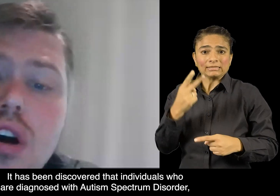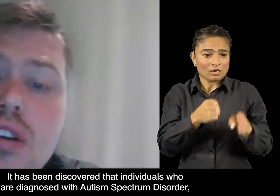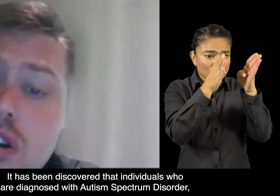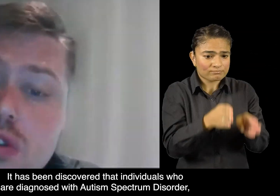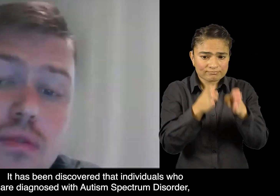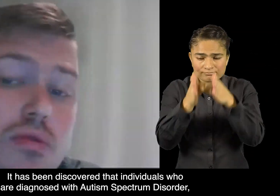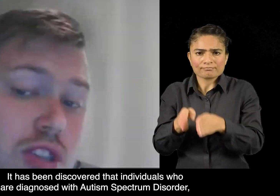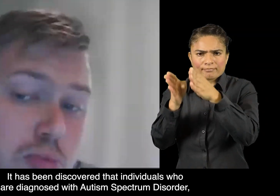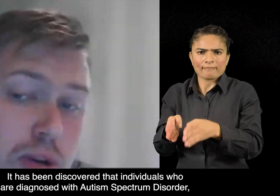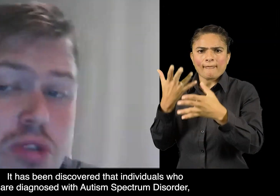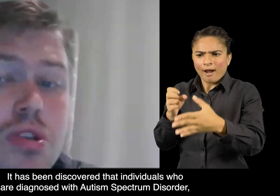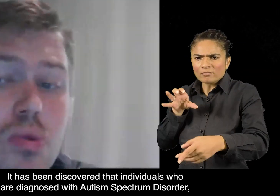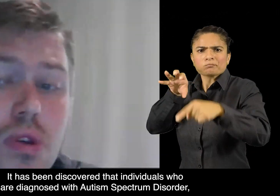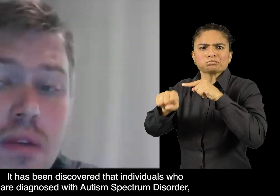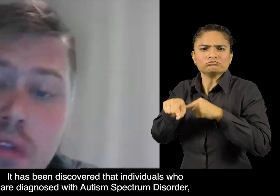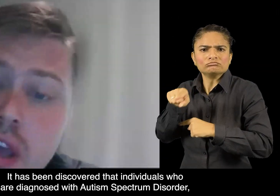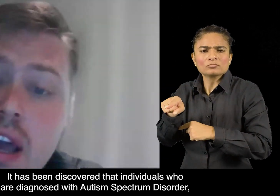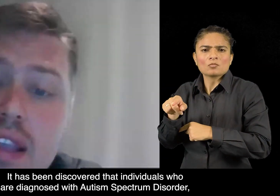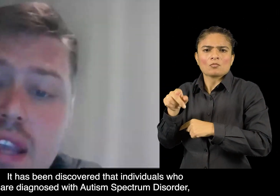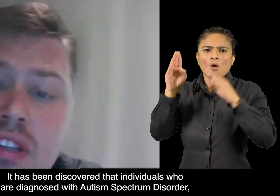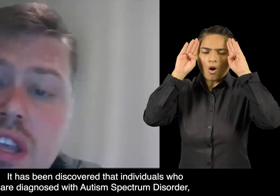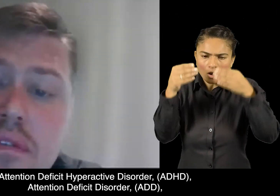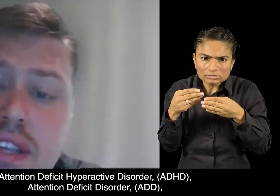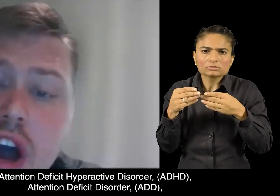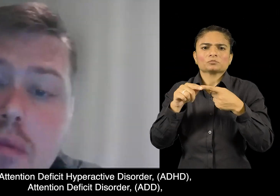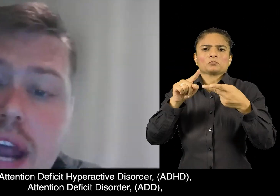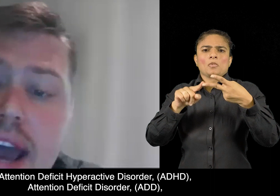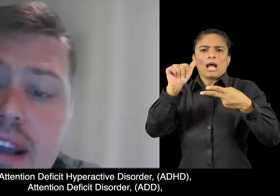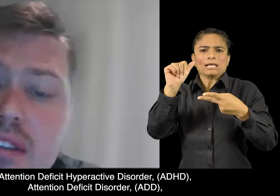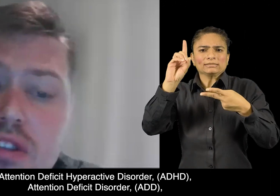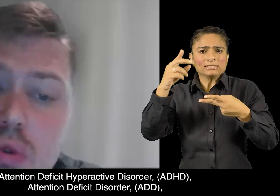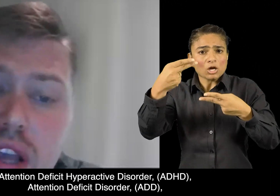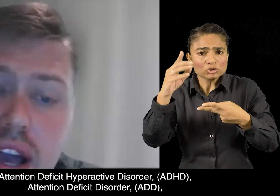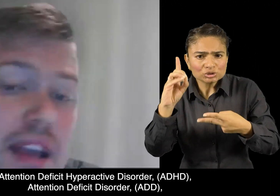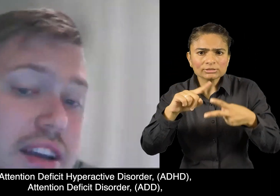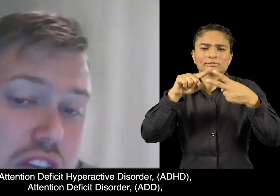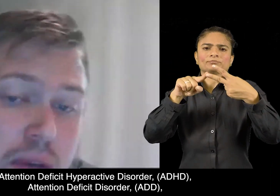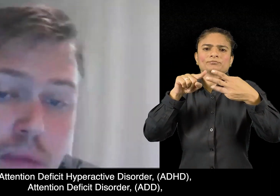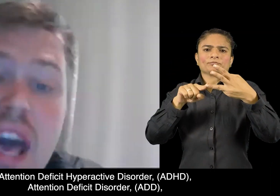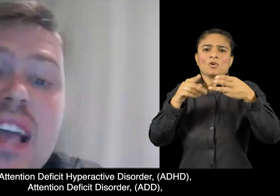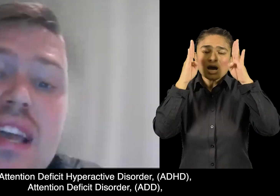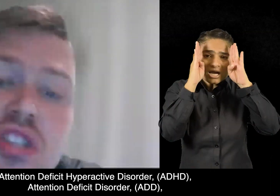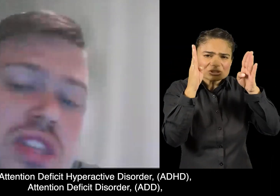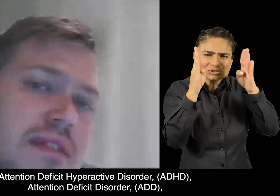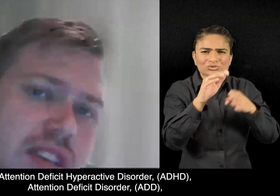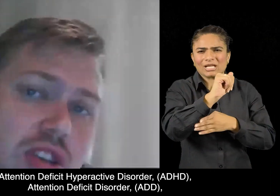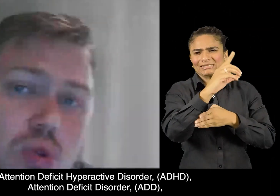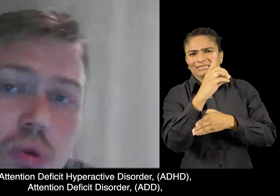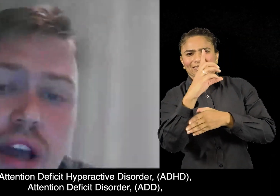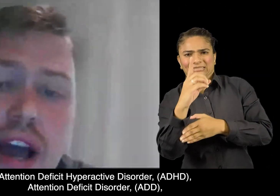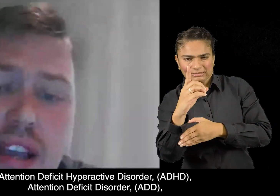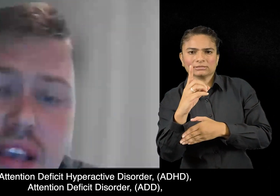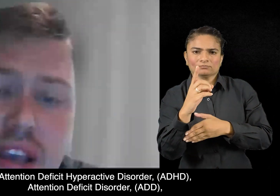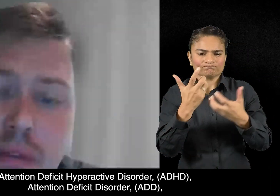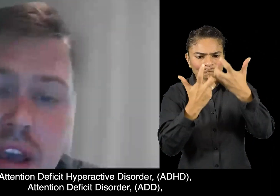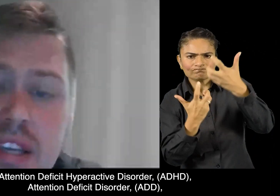are diagnosed with autism spectrum disorder, attention deficit hyperactive disorder, ADHD, attention deficit